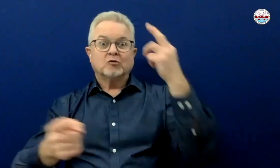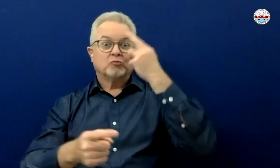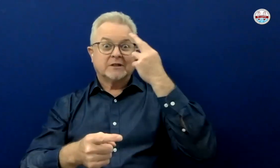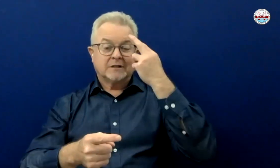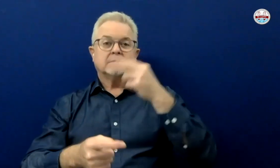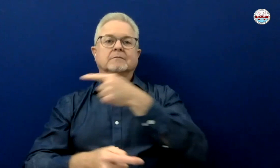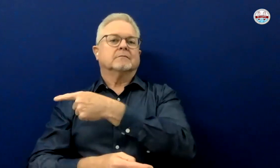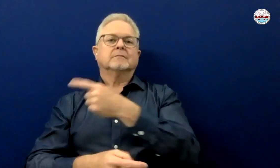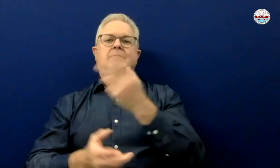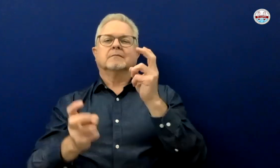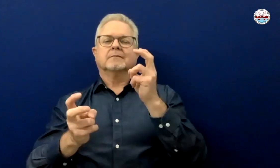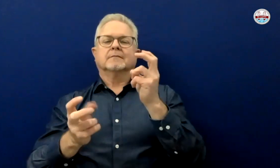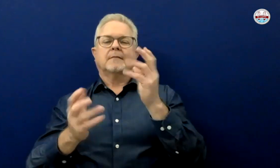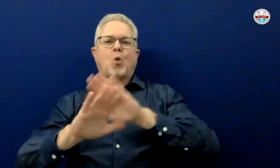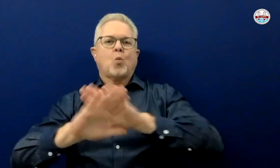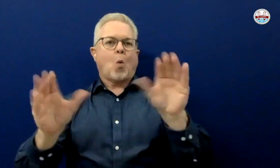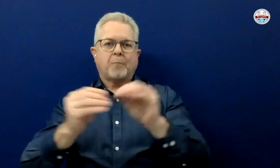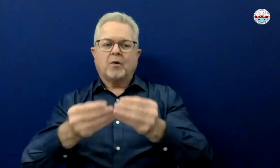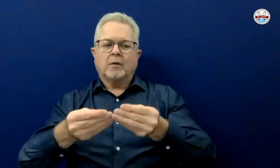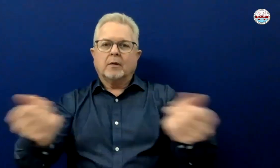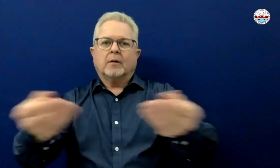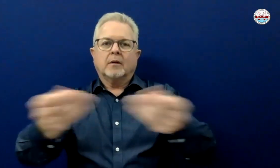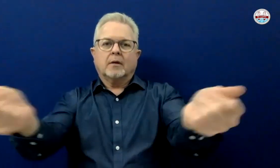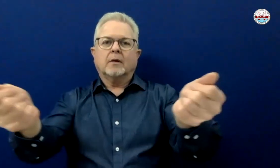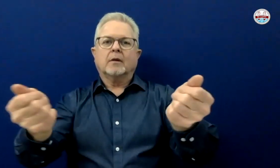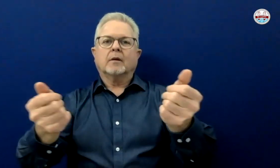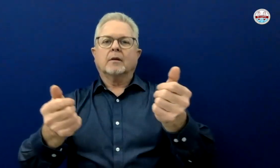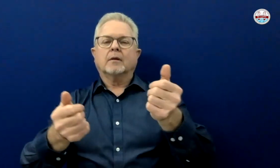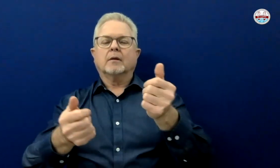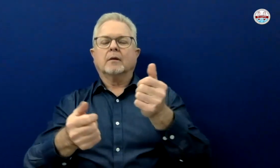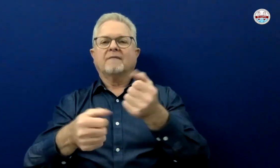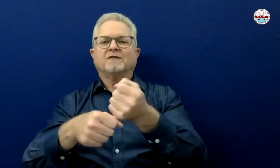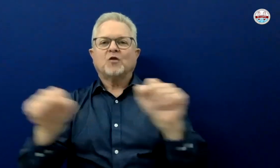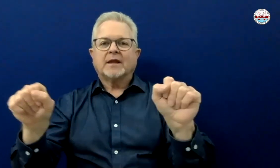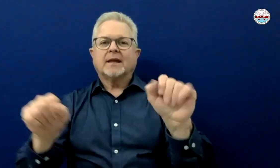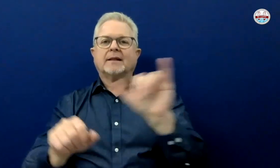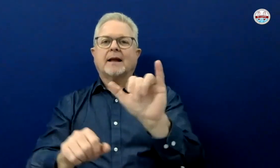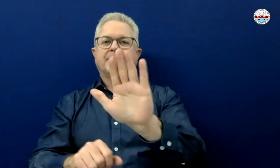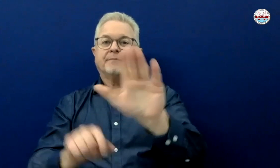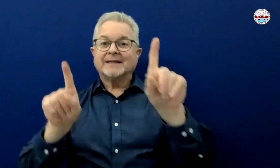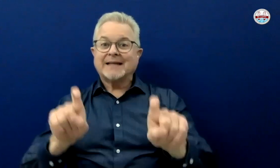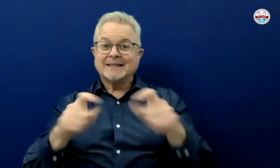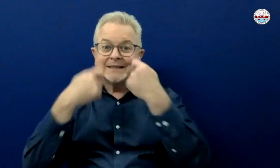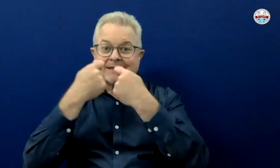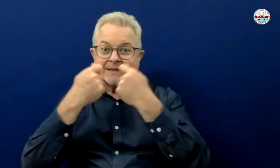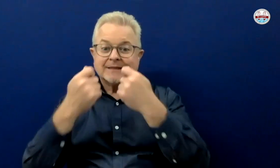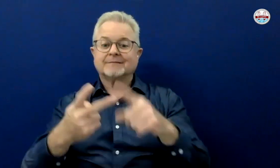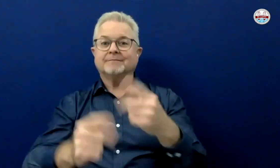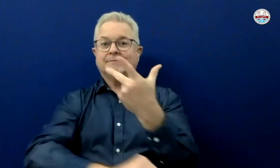the reason why that they did this was really is that the expense that was covered by the federal government for free vaccines,